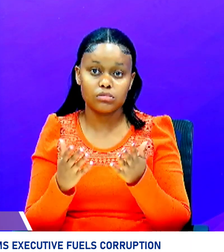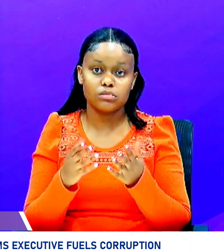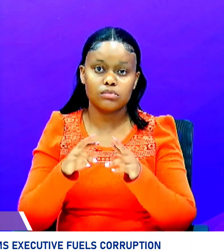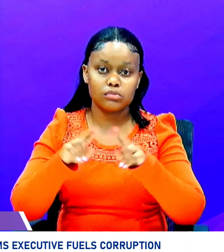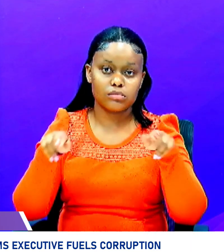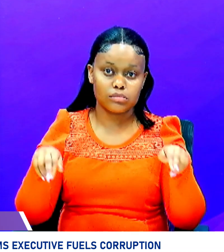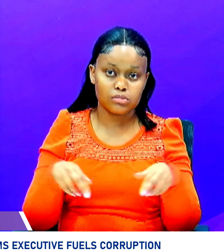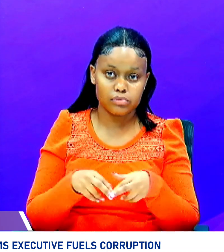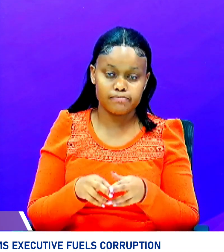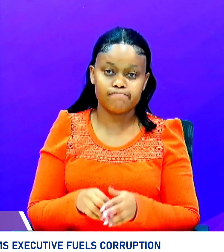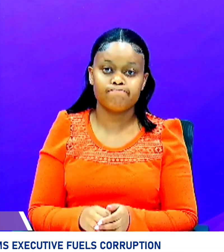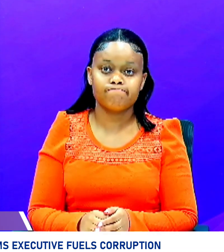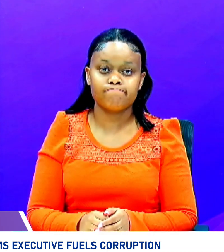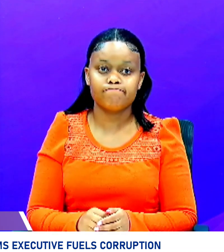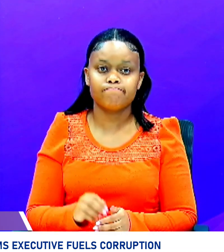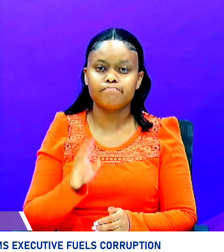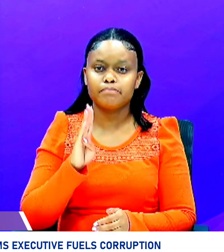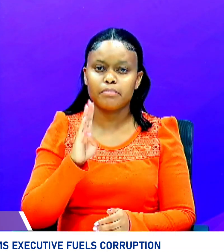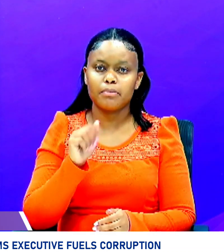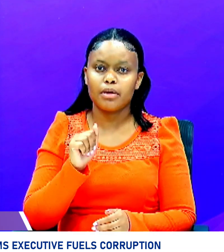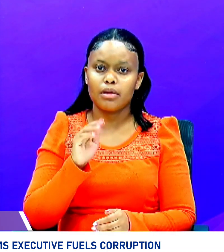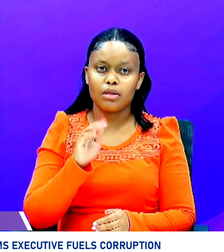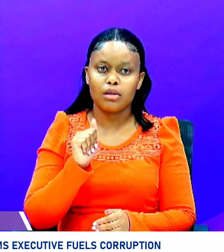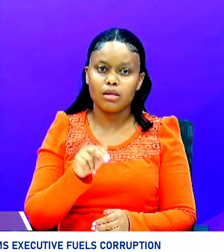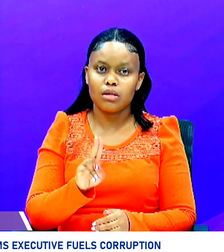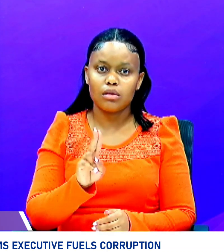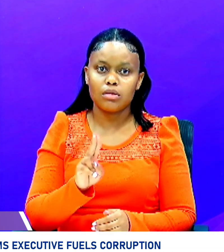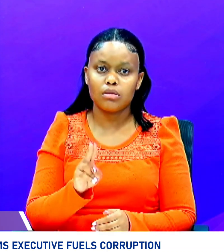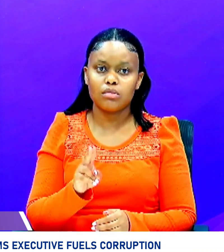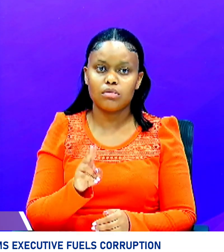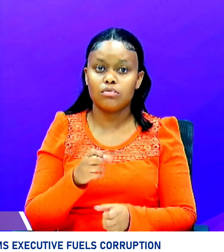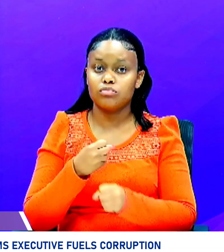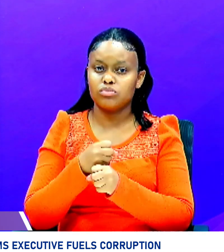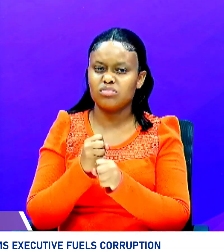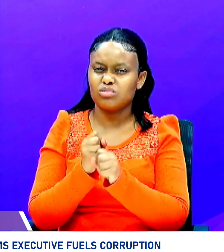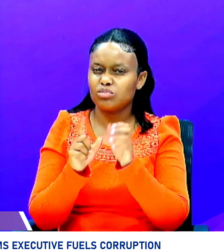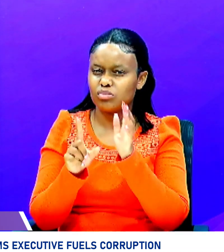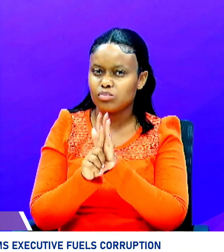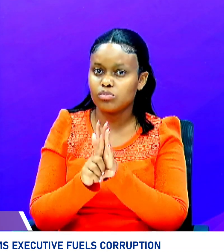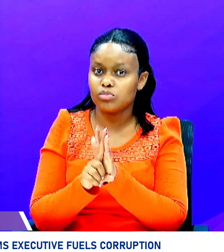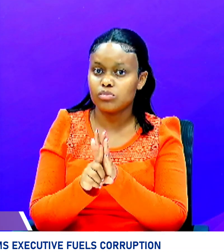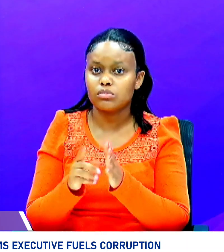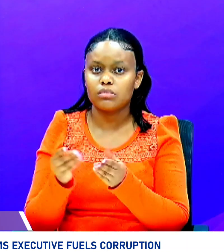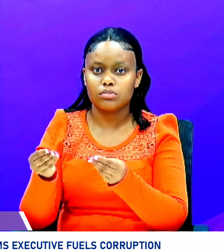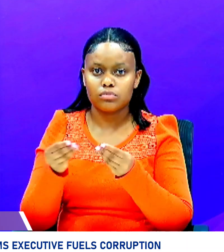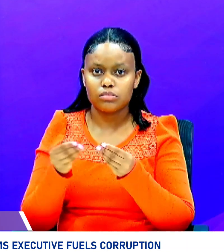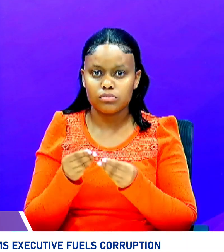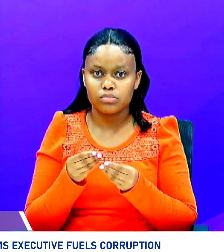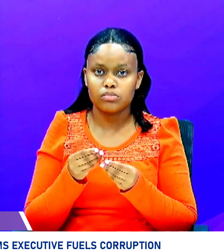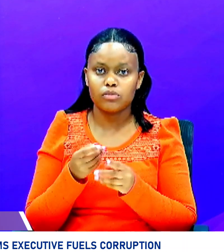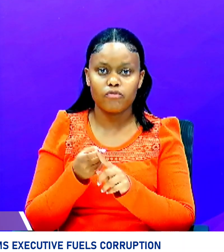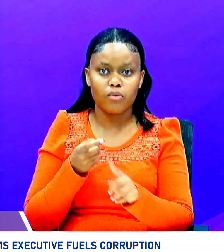facilitated from the top. Speaking during an interview on the Situation Room, Babu questioned